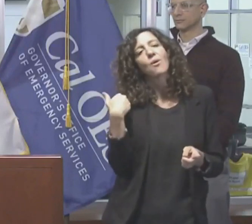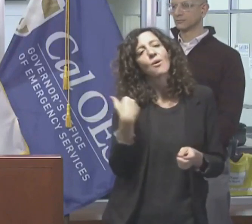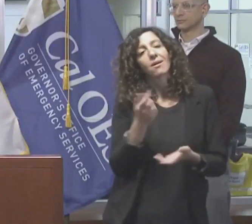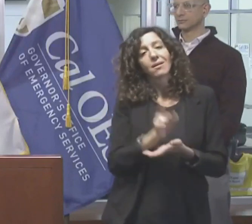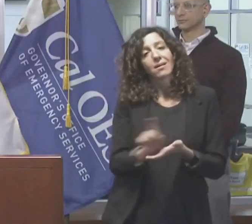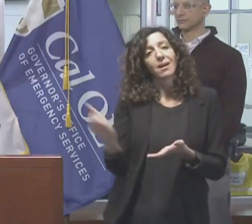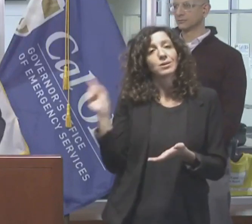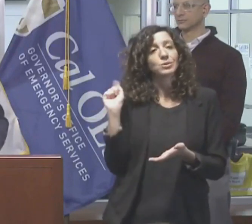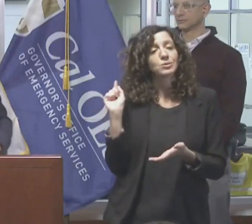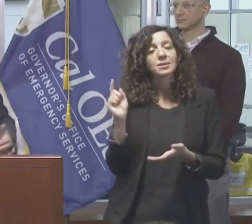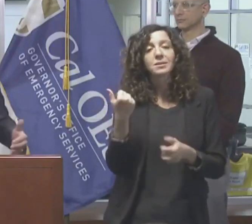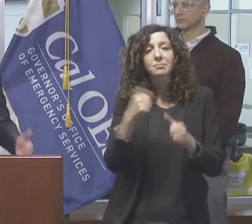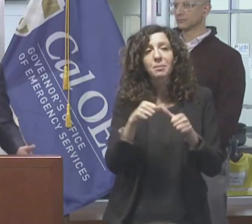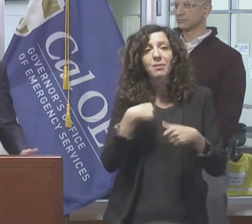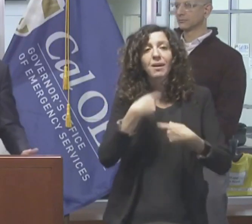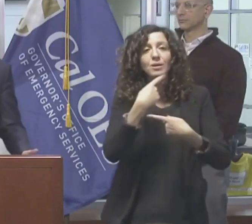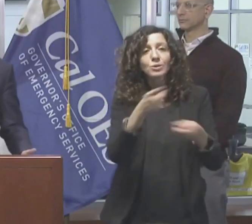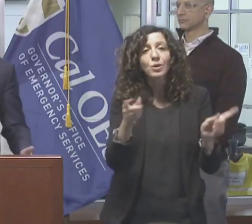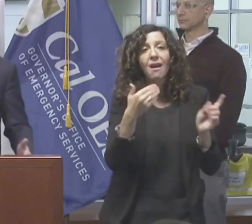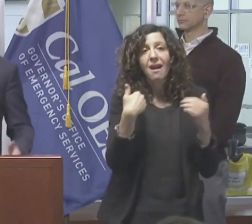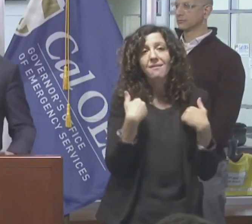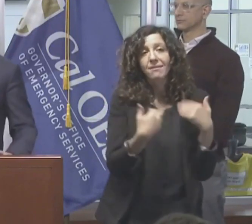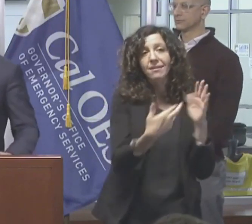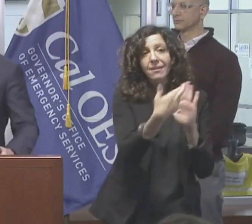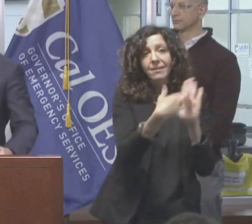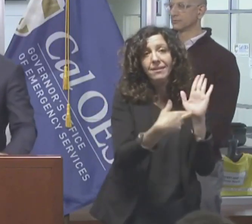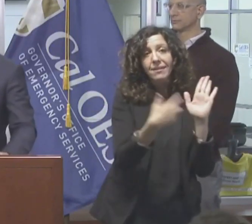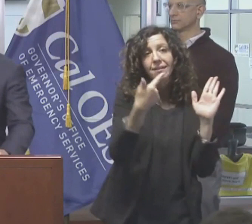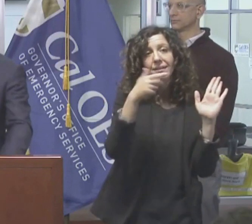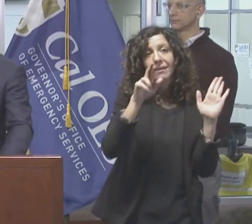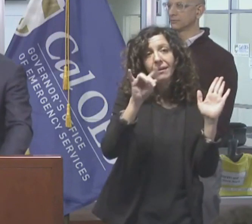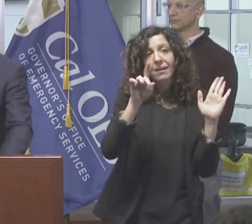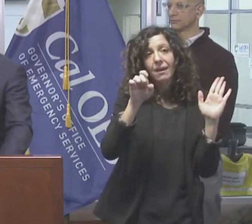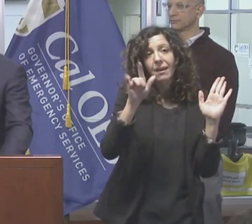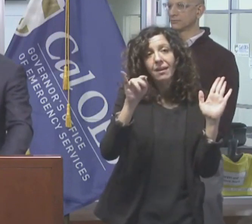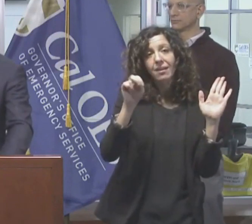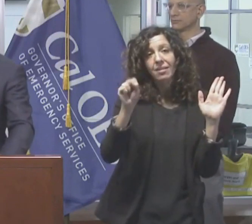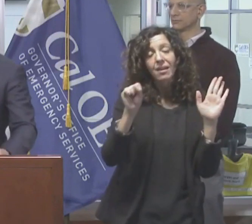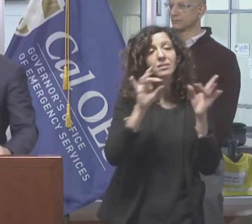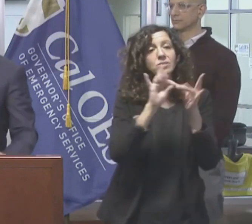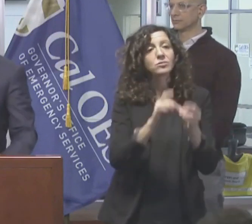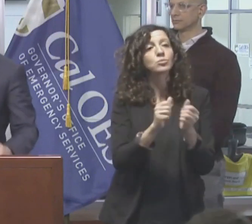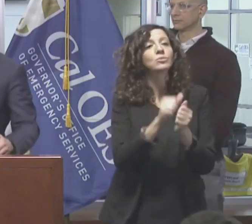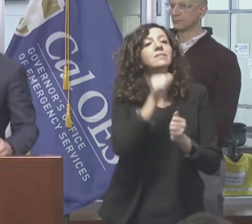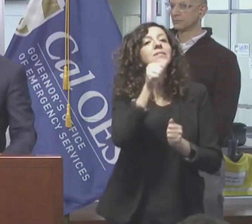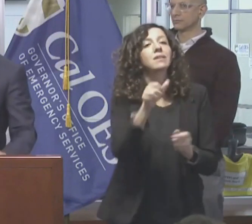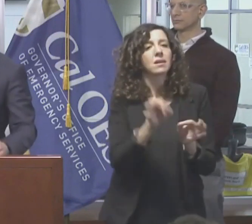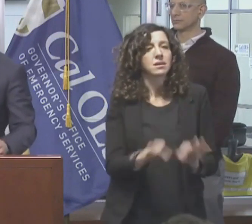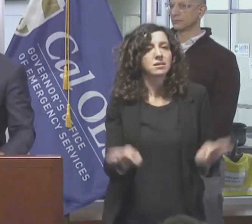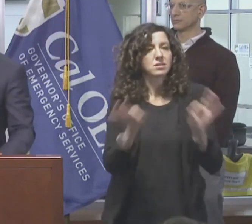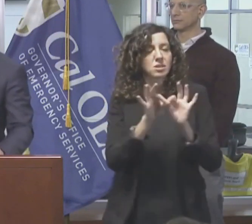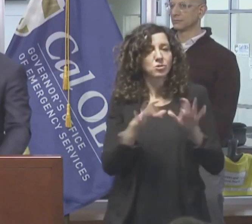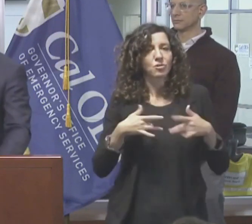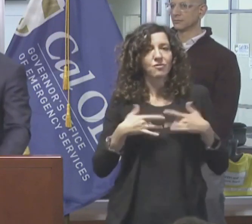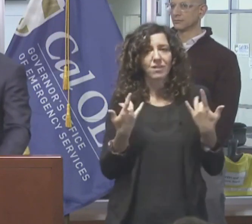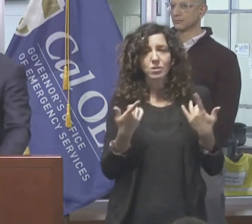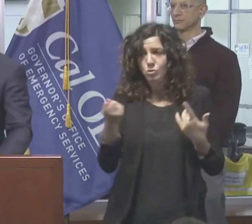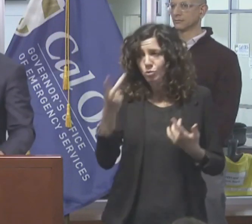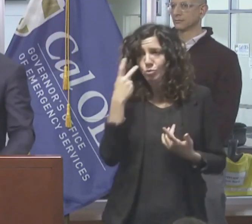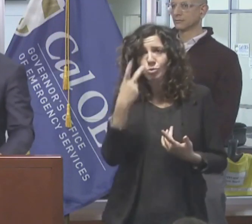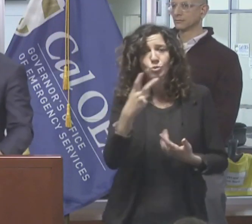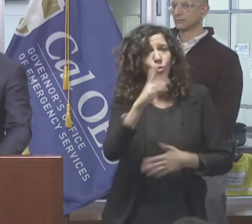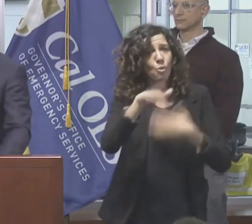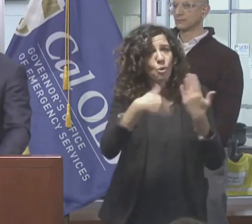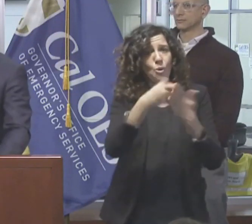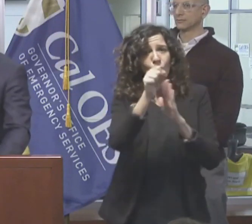last week when we put out the guidelines as it relates to non-essential events. You saw in every part of this state,